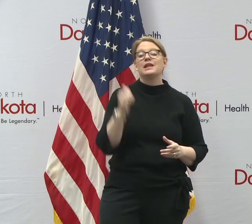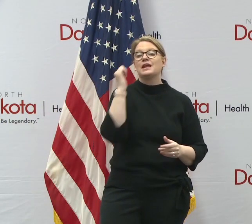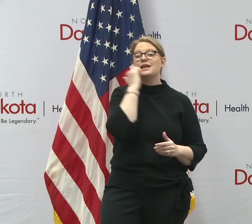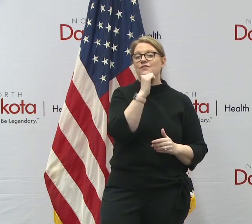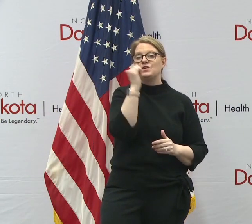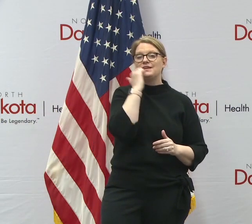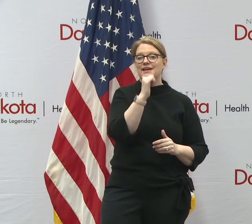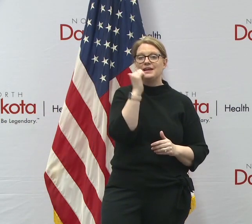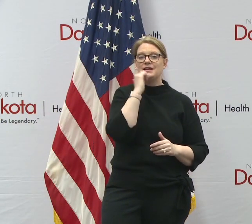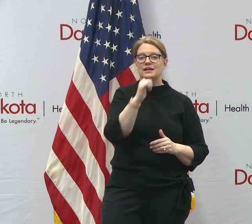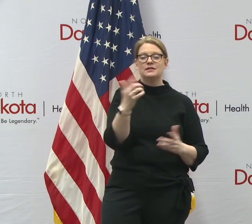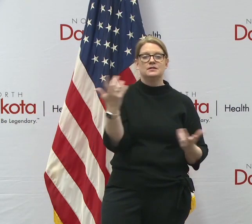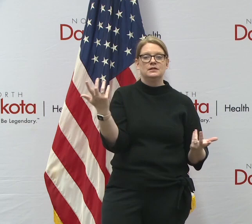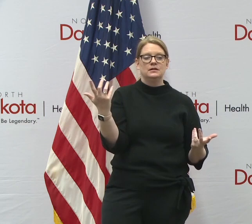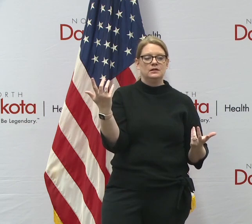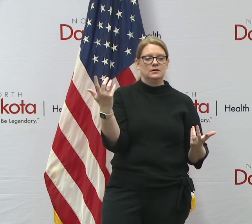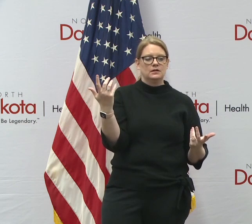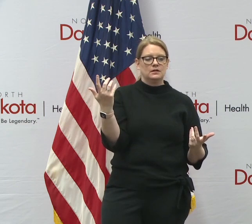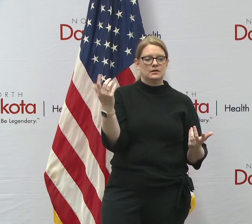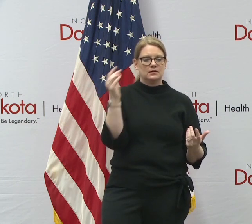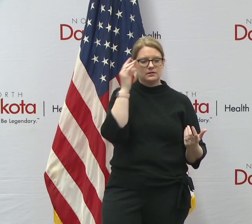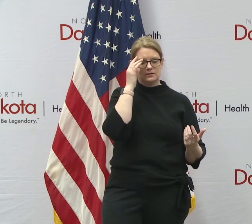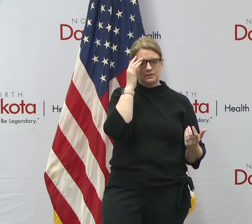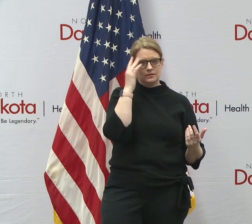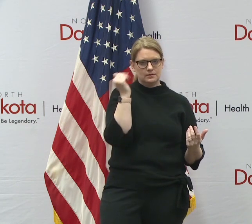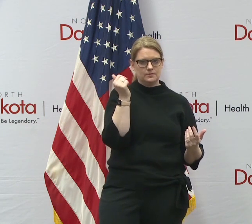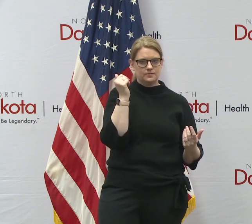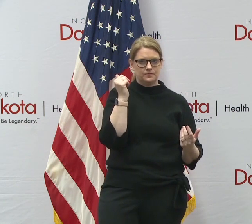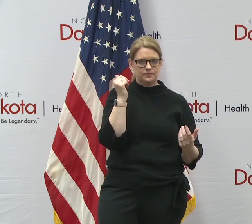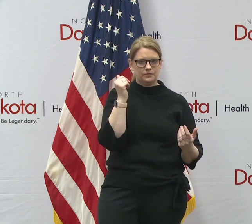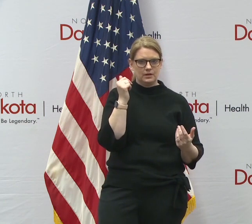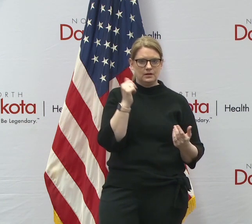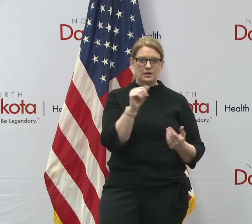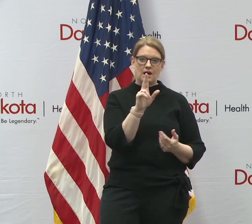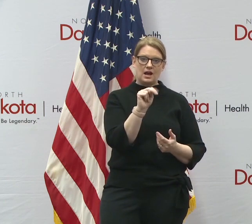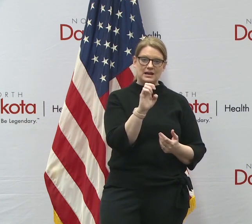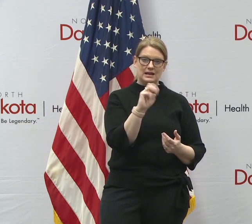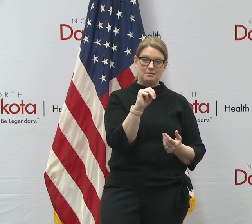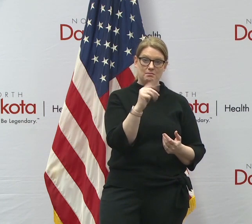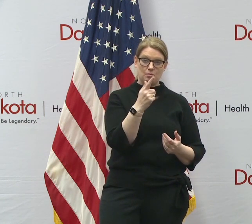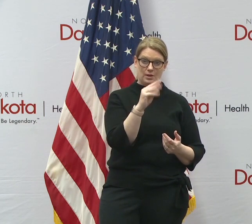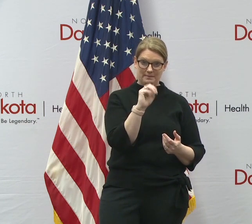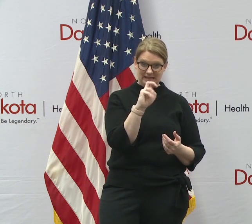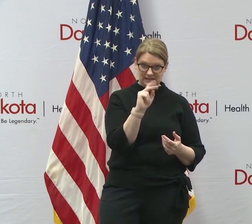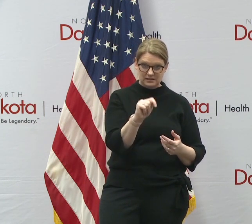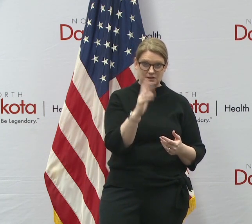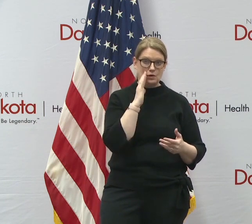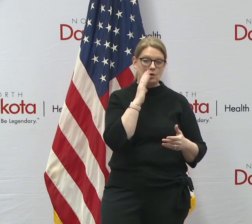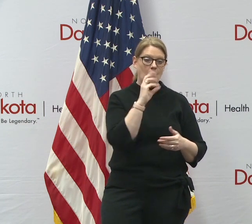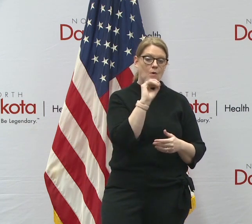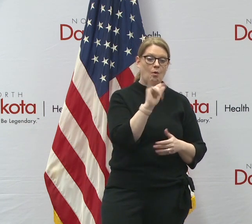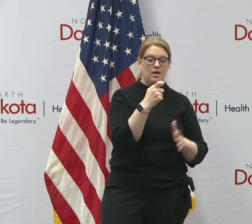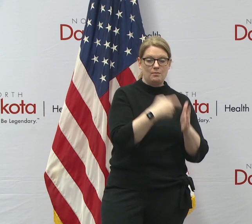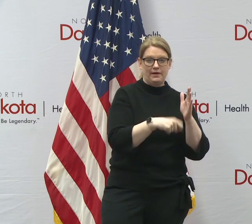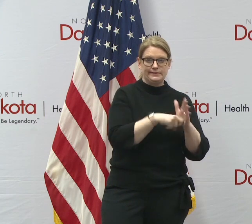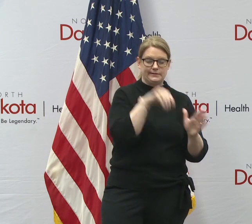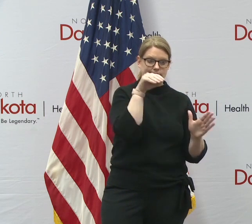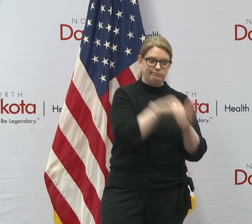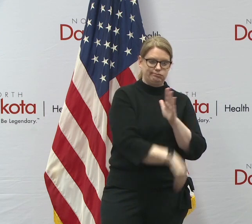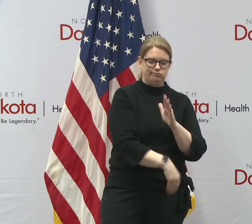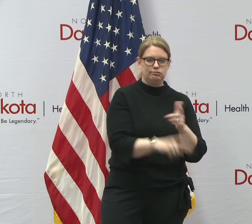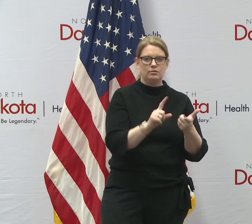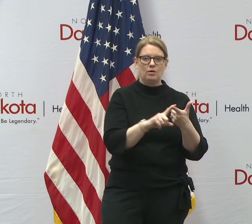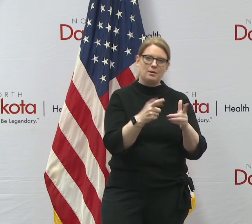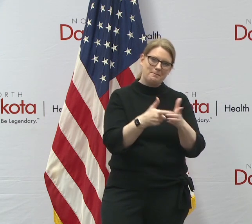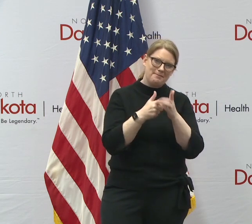that have been are in unemployment either because of the collapse in oil prices or because of mandatory